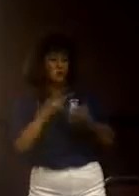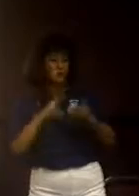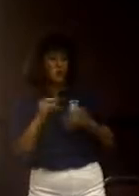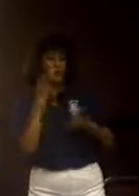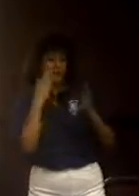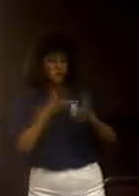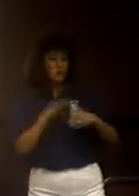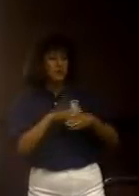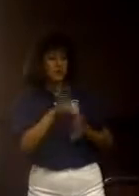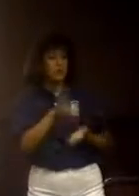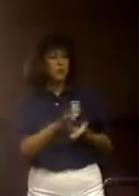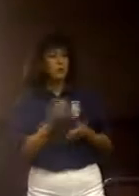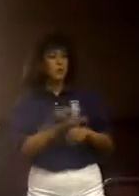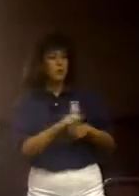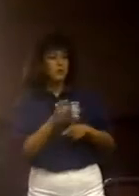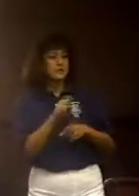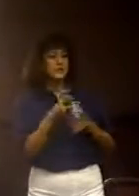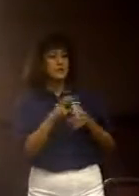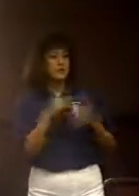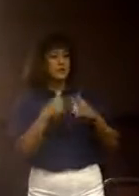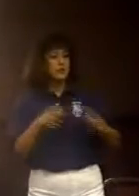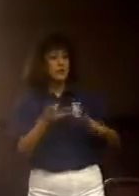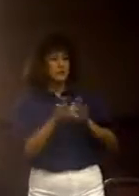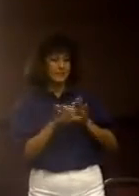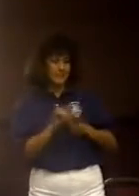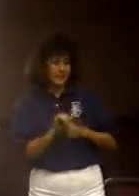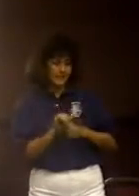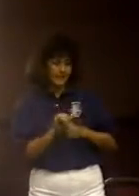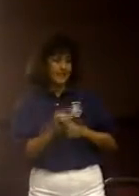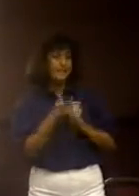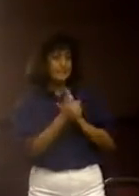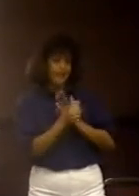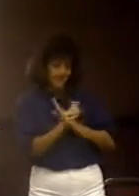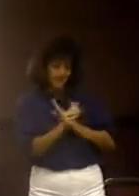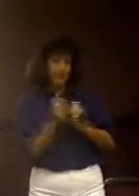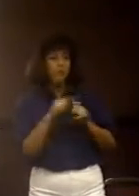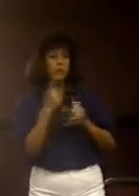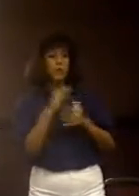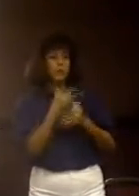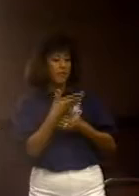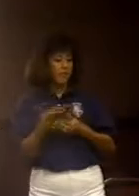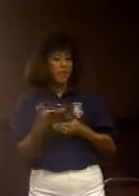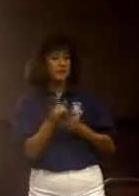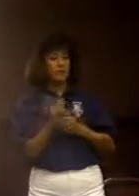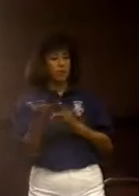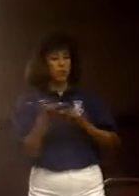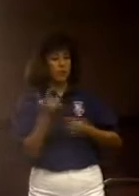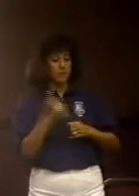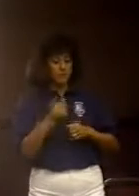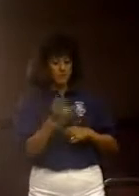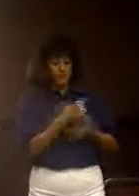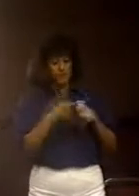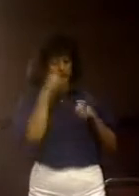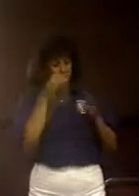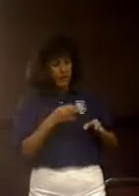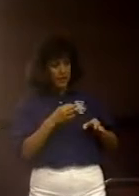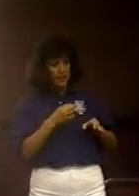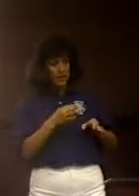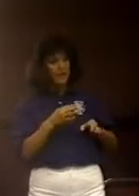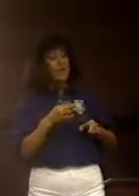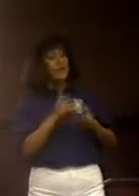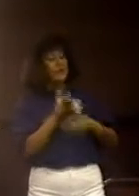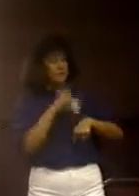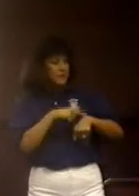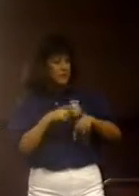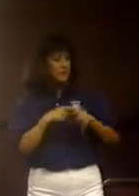focusing on essential practices of literacy skills. But one of the things that brought me back to deciding that it was time